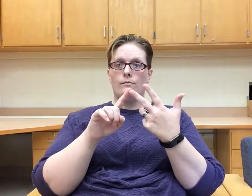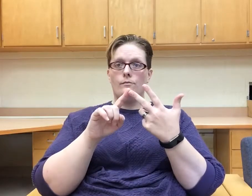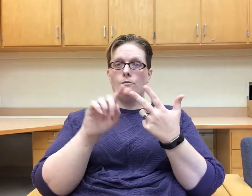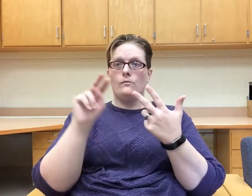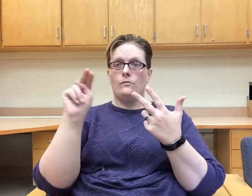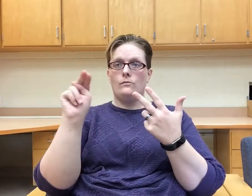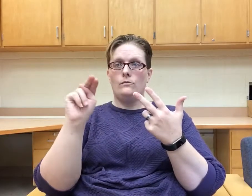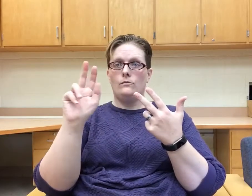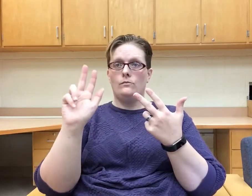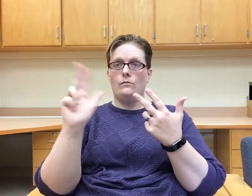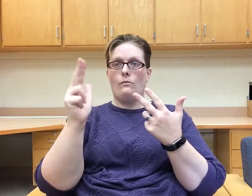Newton's third law